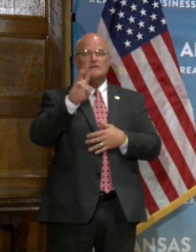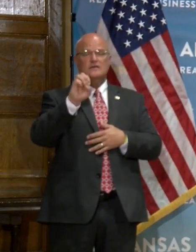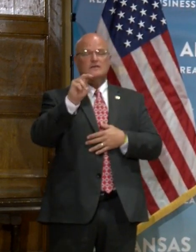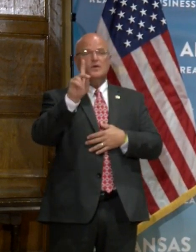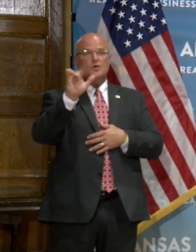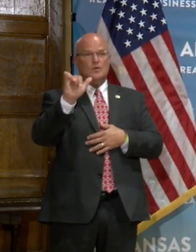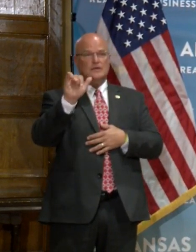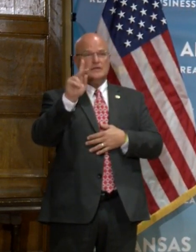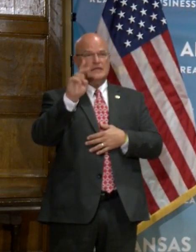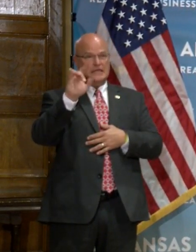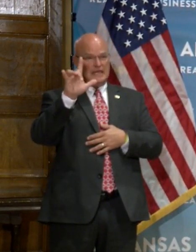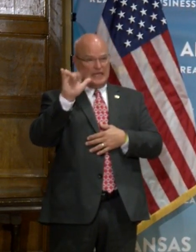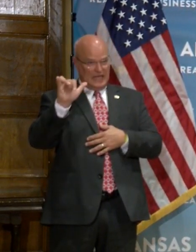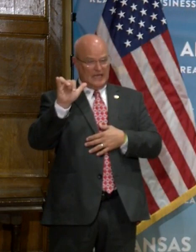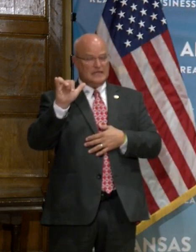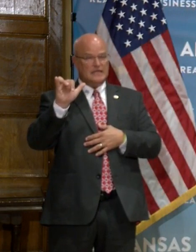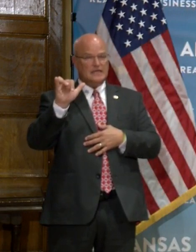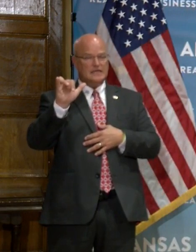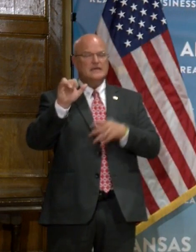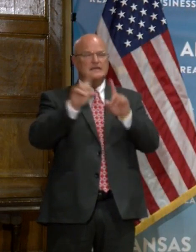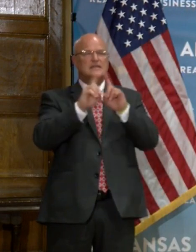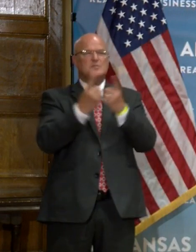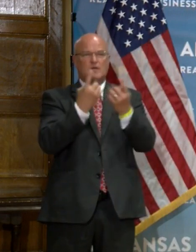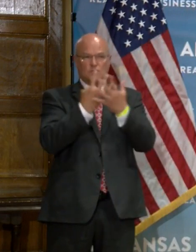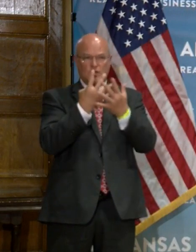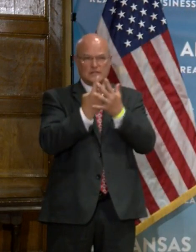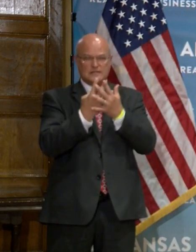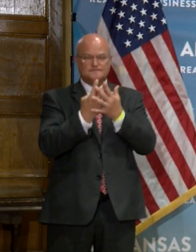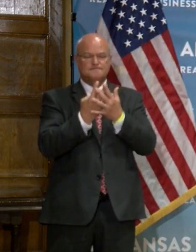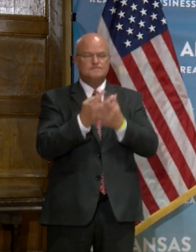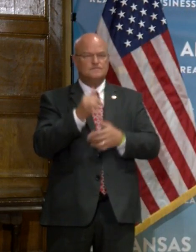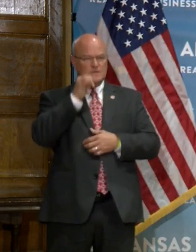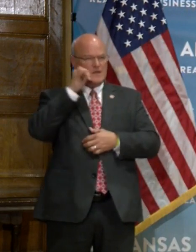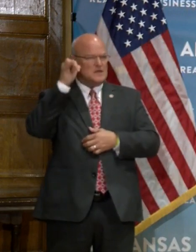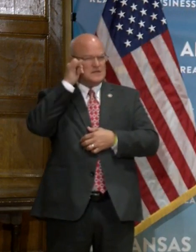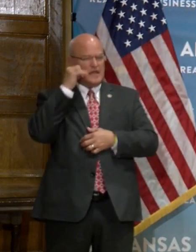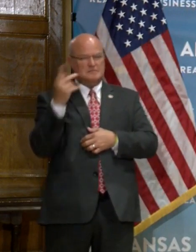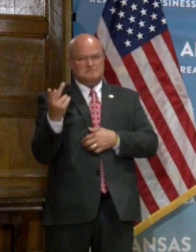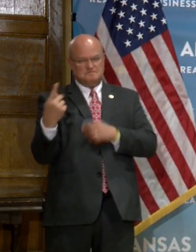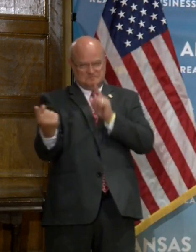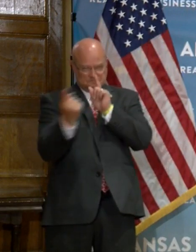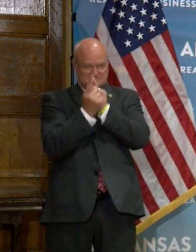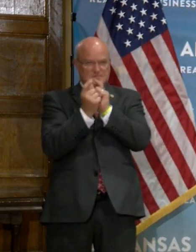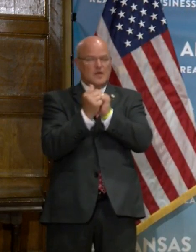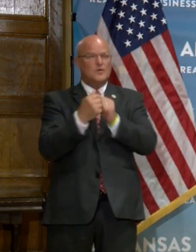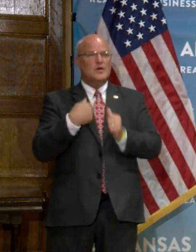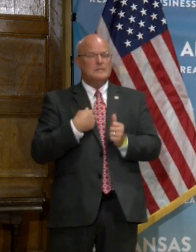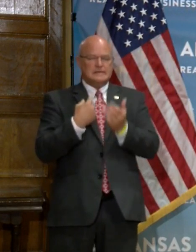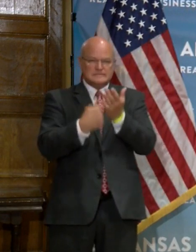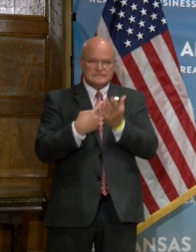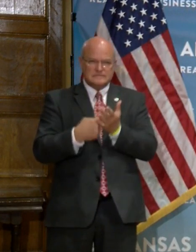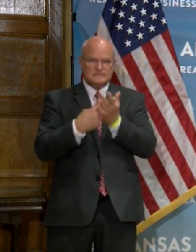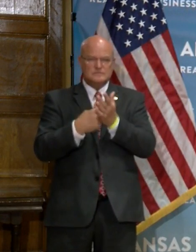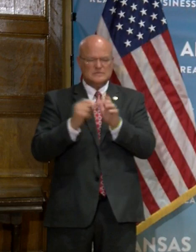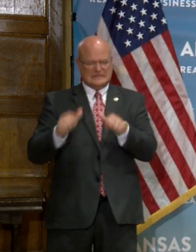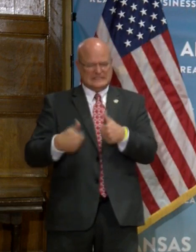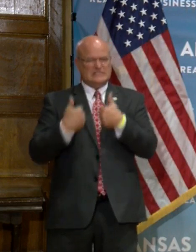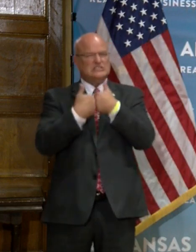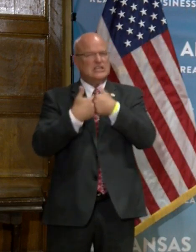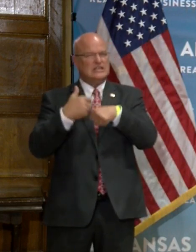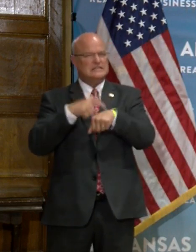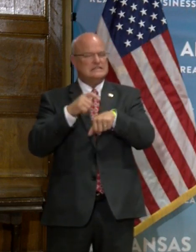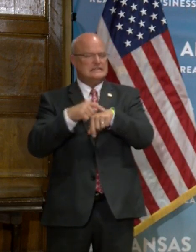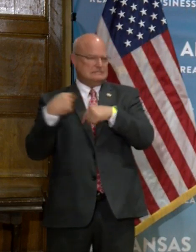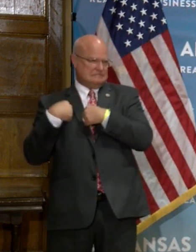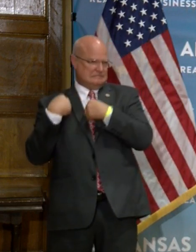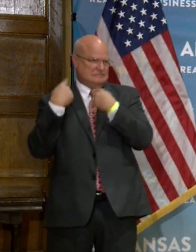Kelly at the Department of Corrections. She met with me yesterday morning, and she's had a challenging time